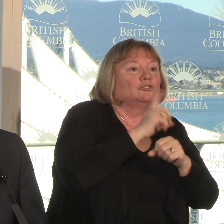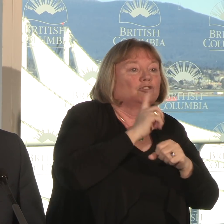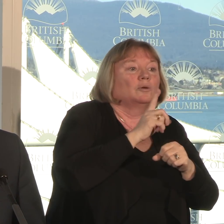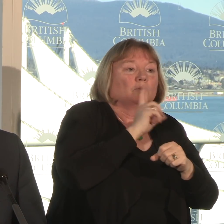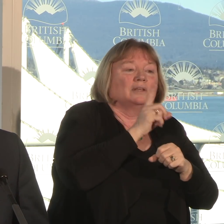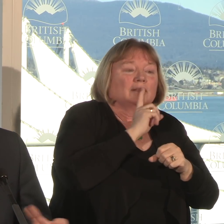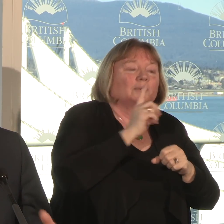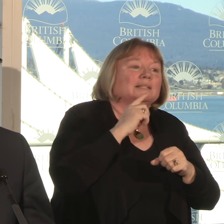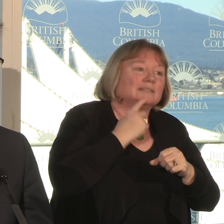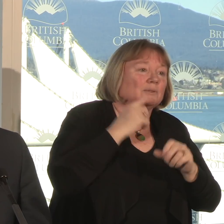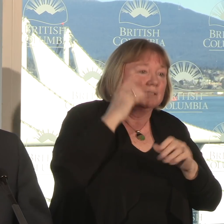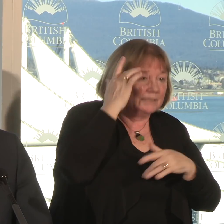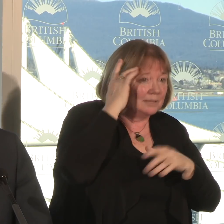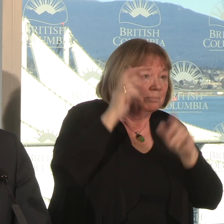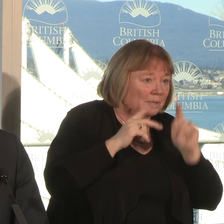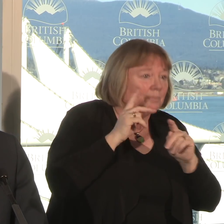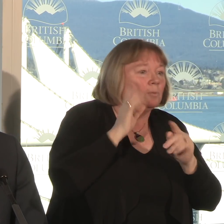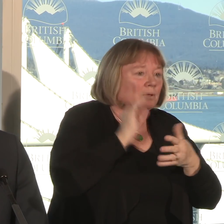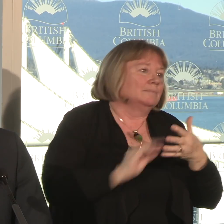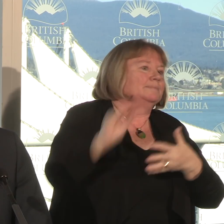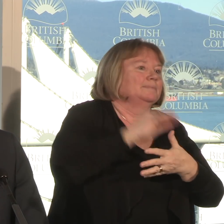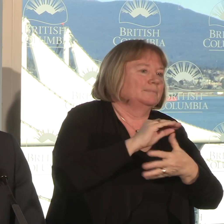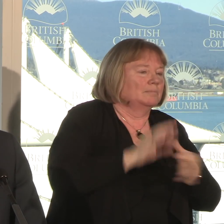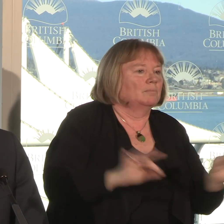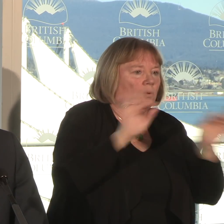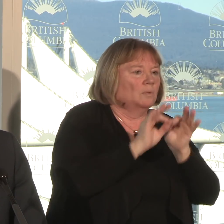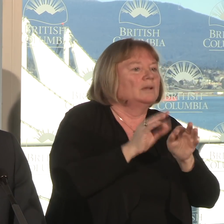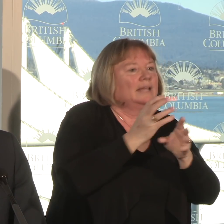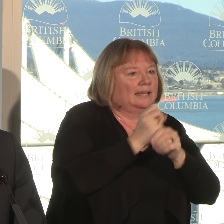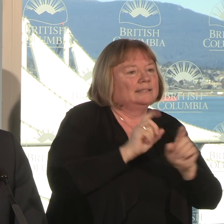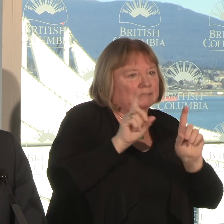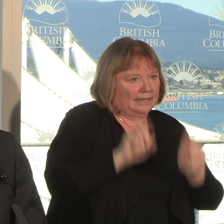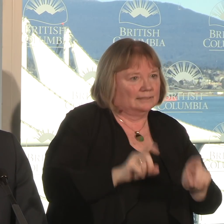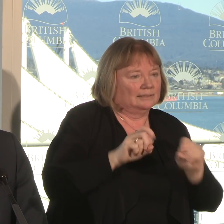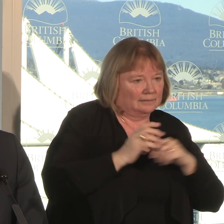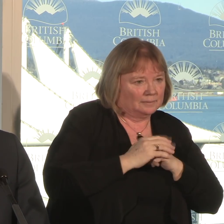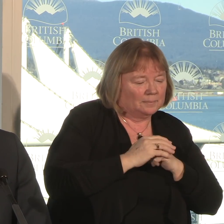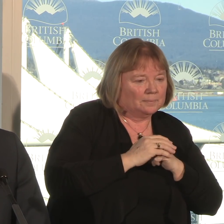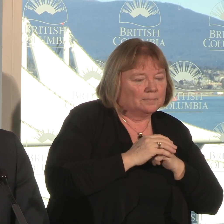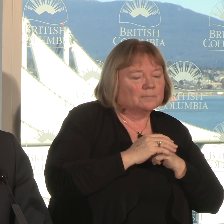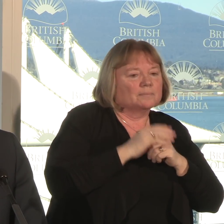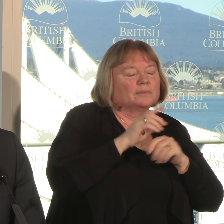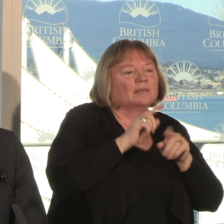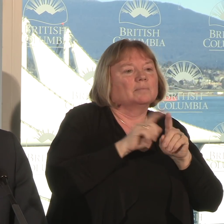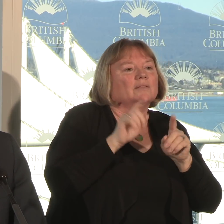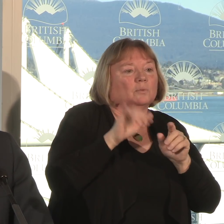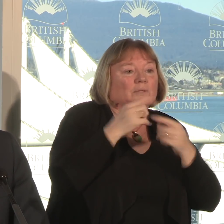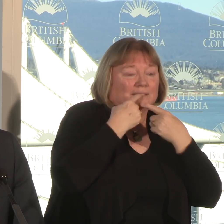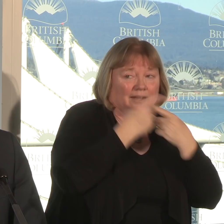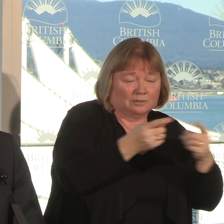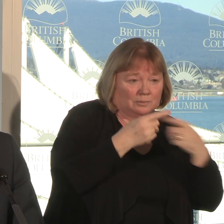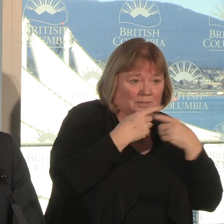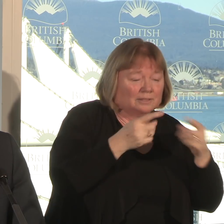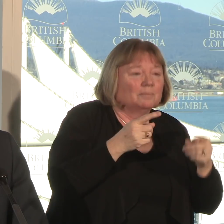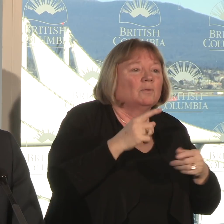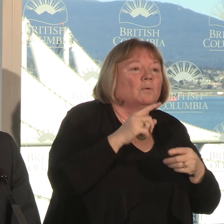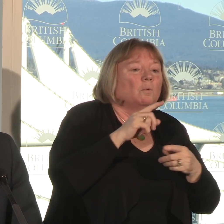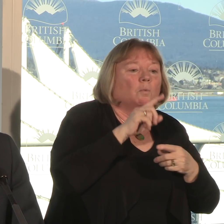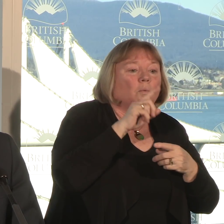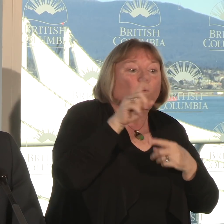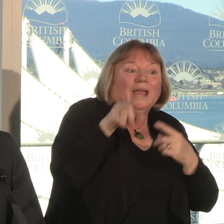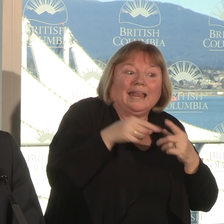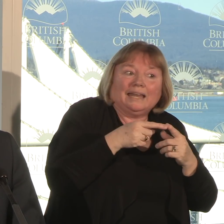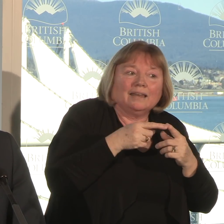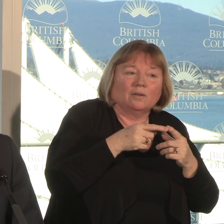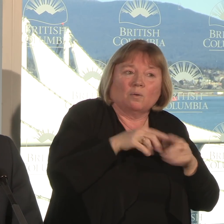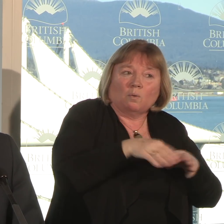to be tested most, who are prioritized for testing, get access to testing. But those announcements about when such testing centers